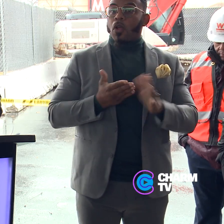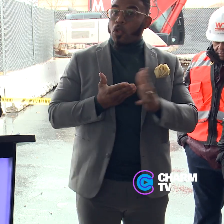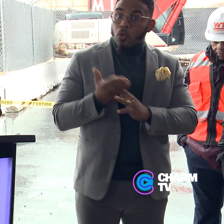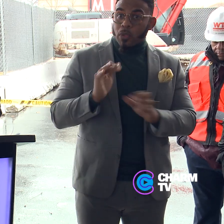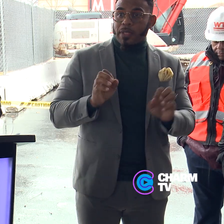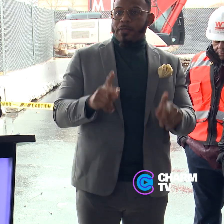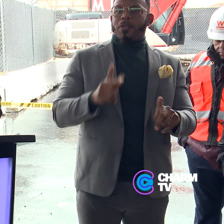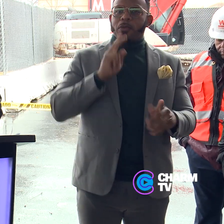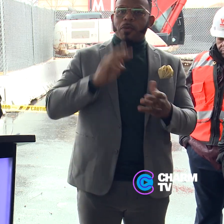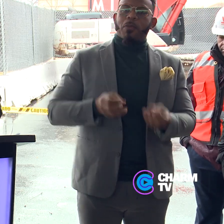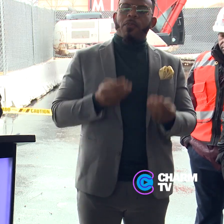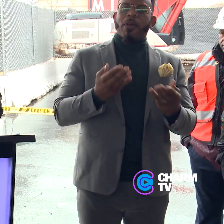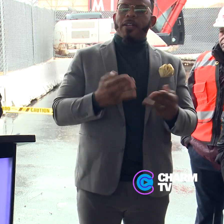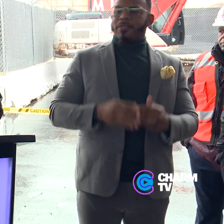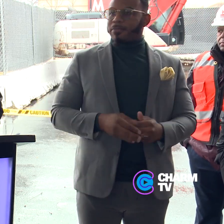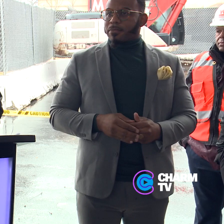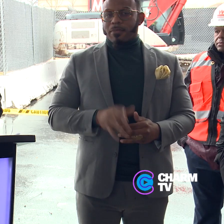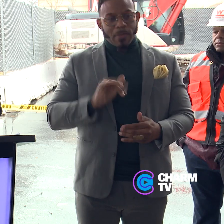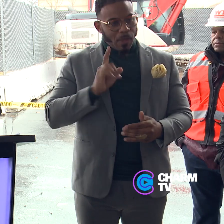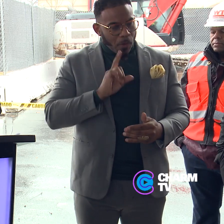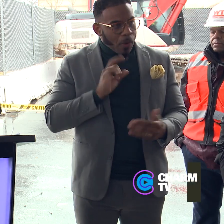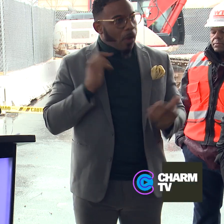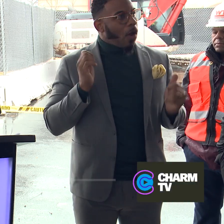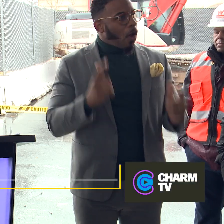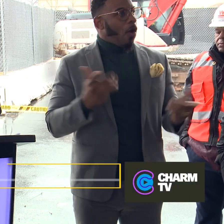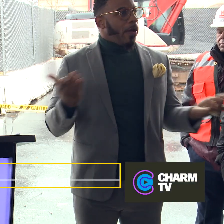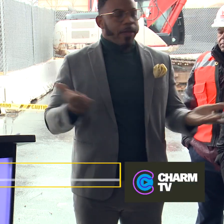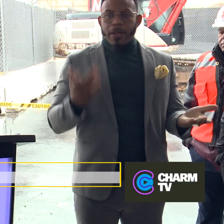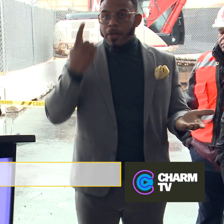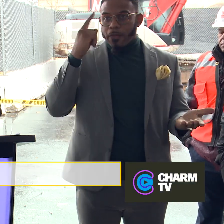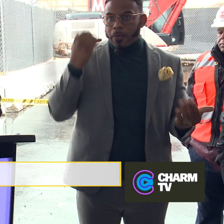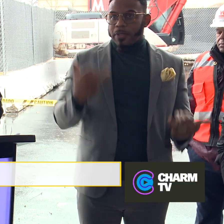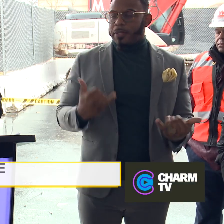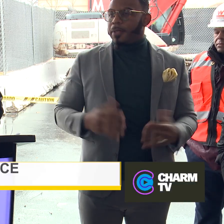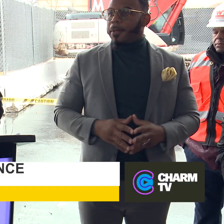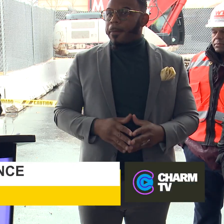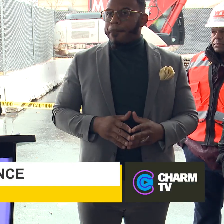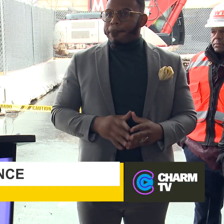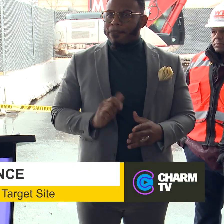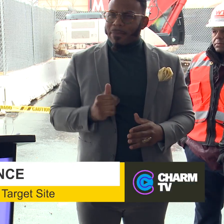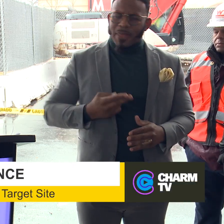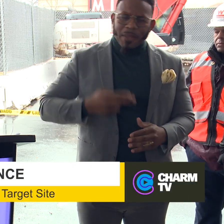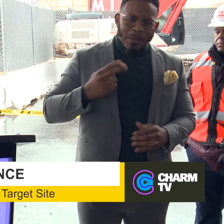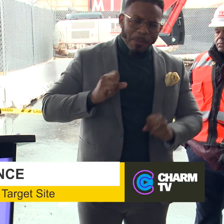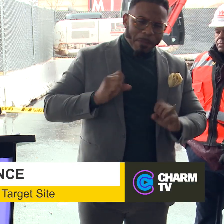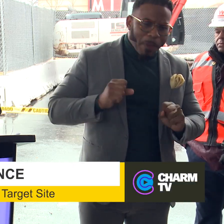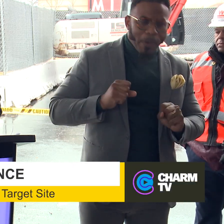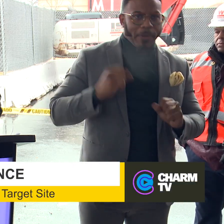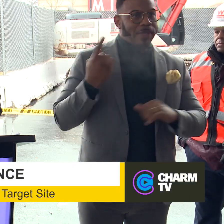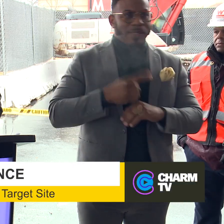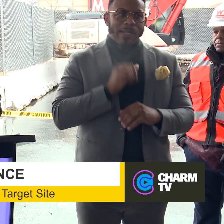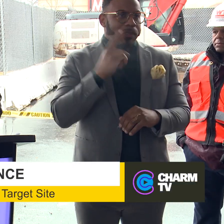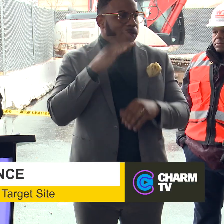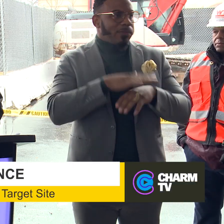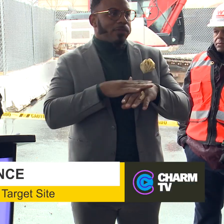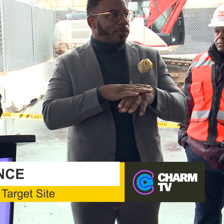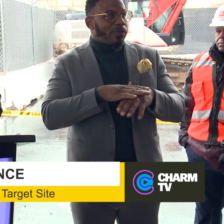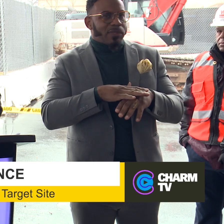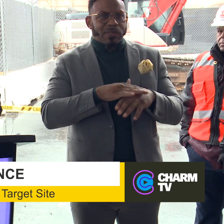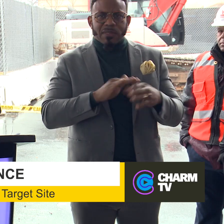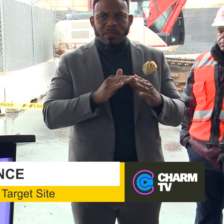this opportunity will provide. And that's where we're all here today. This is a historic day, not just for